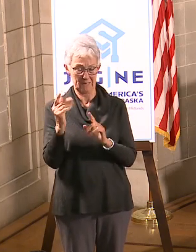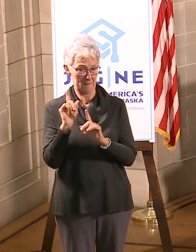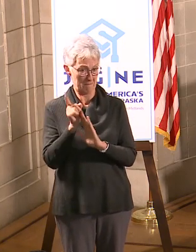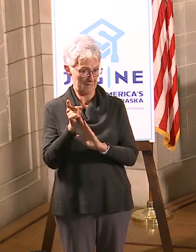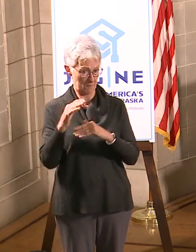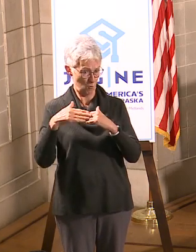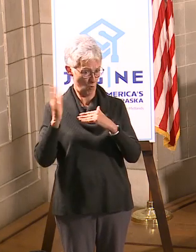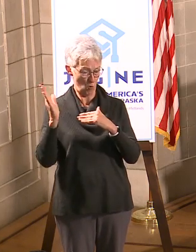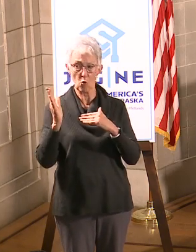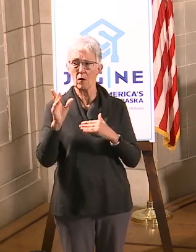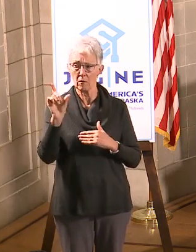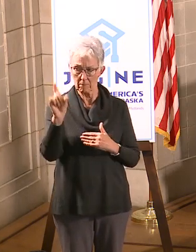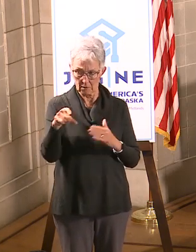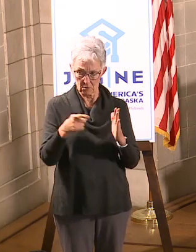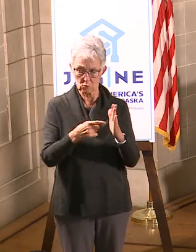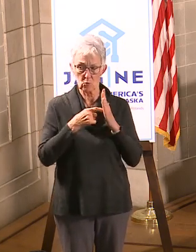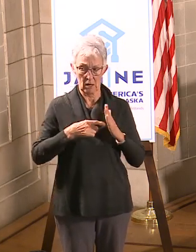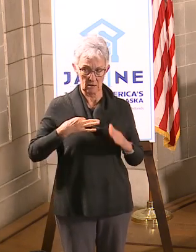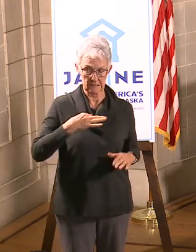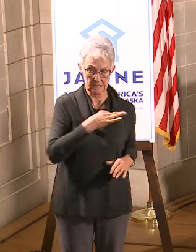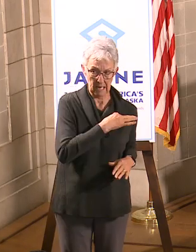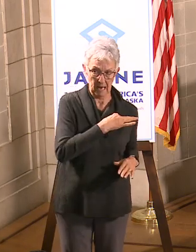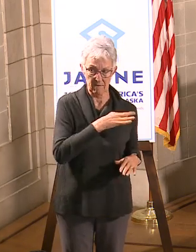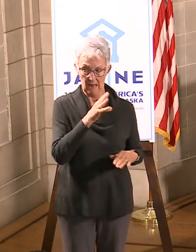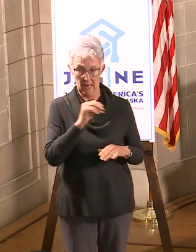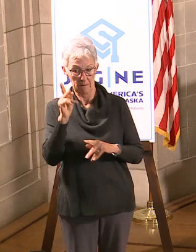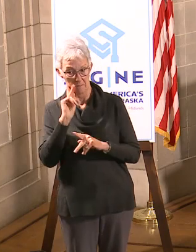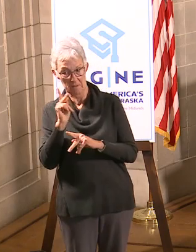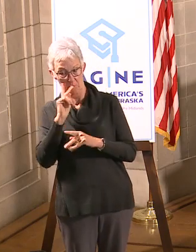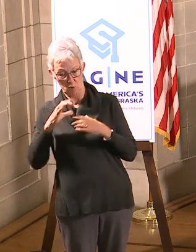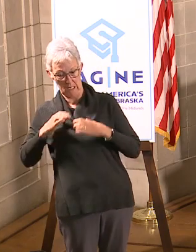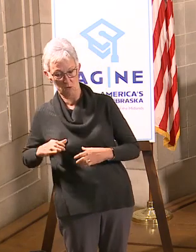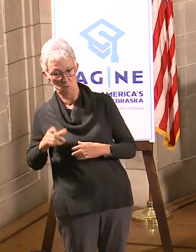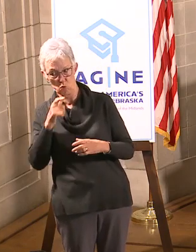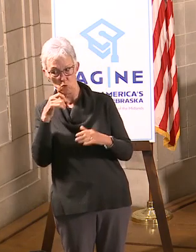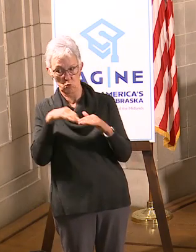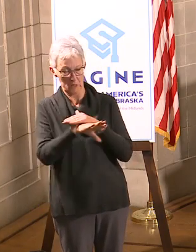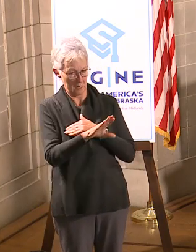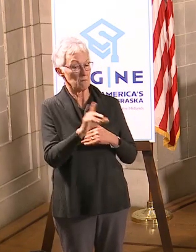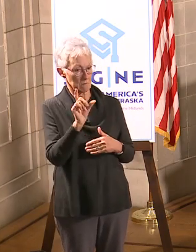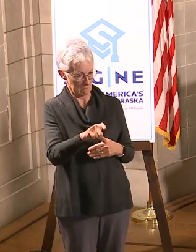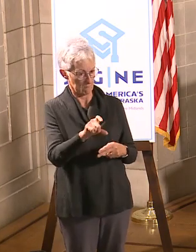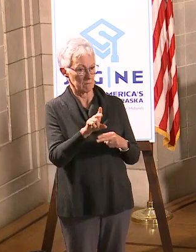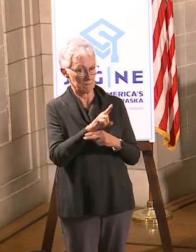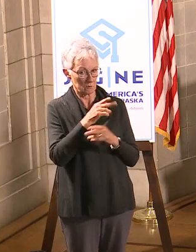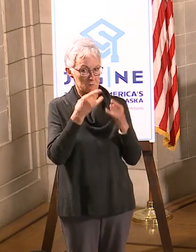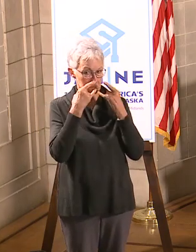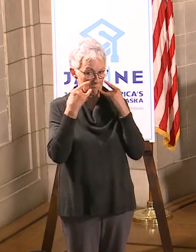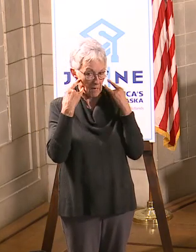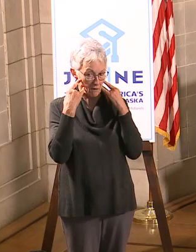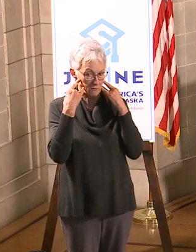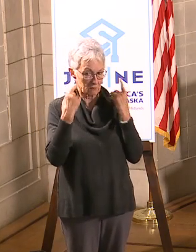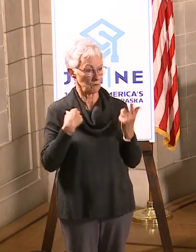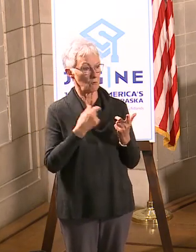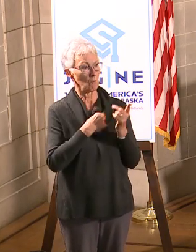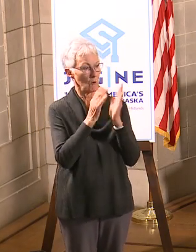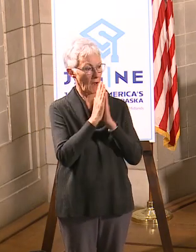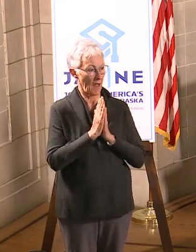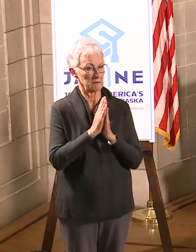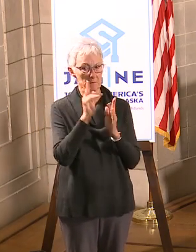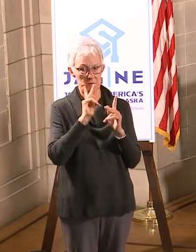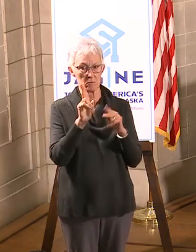to have both the staff and patrons be masked. So we're using masks in a way that are appropriate, and we'll